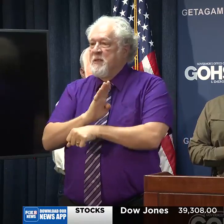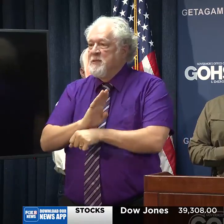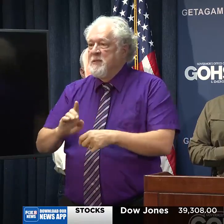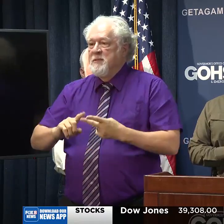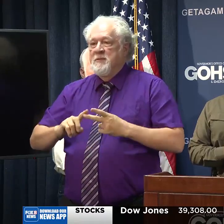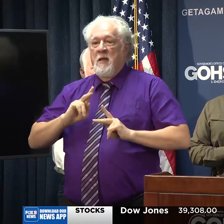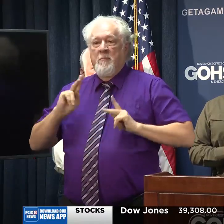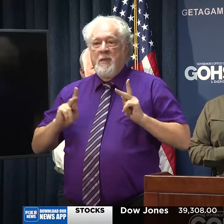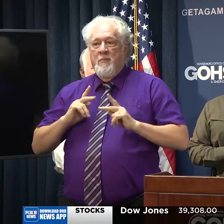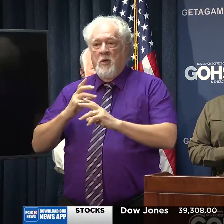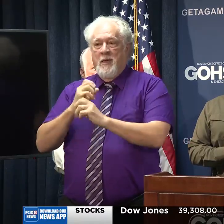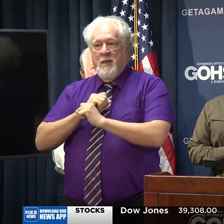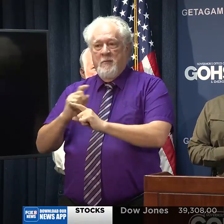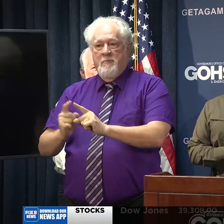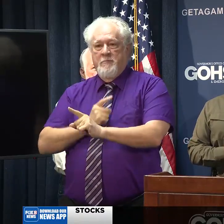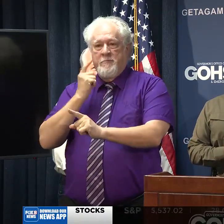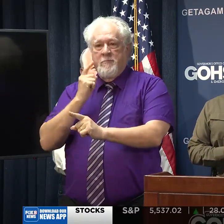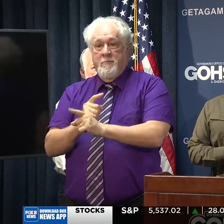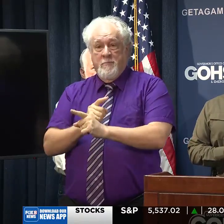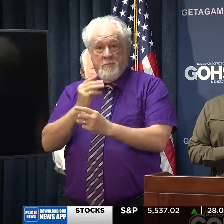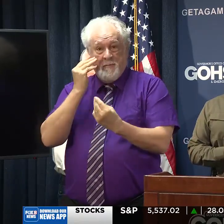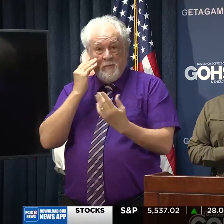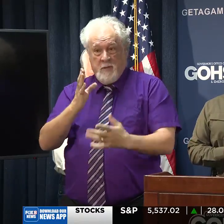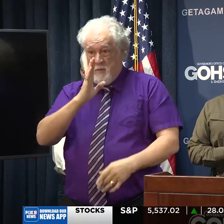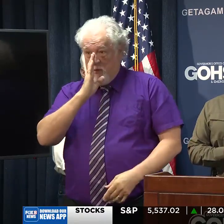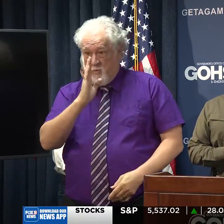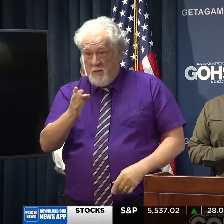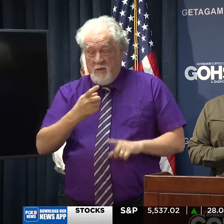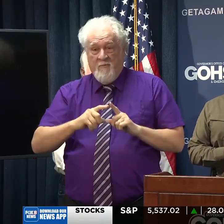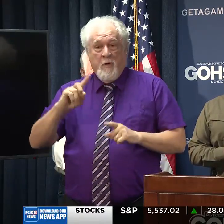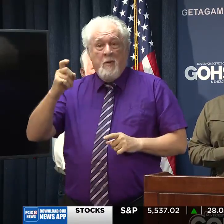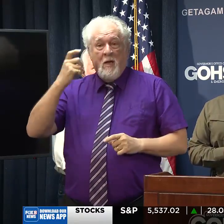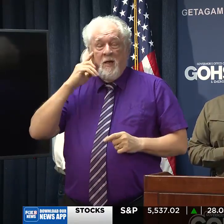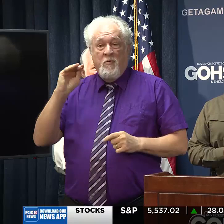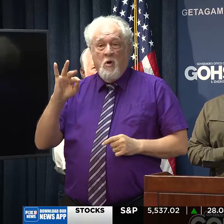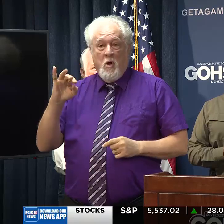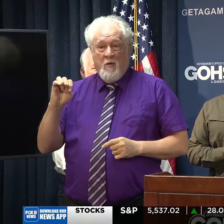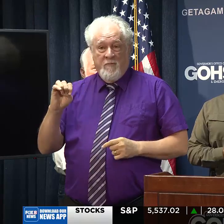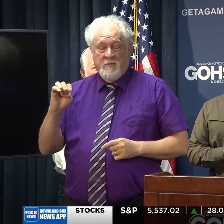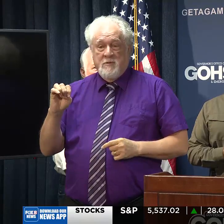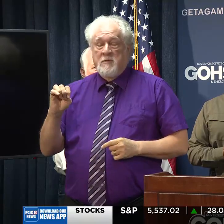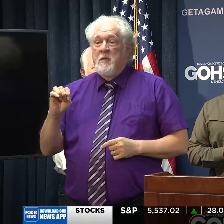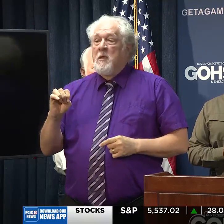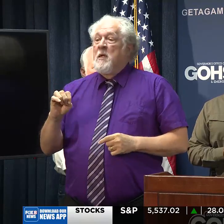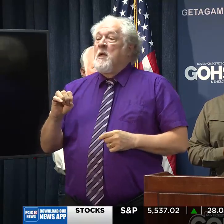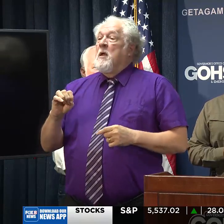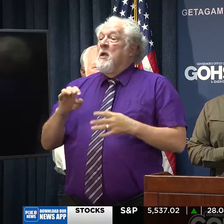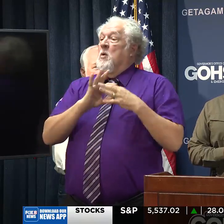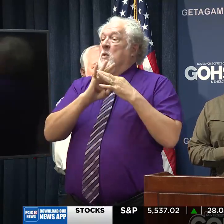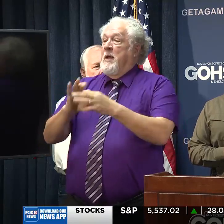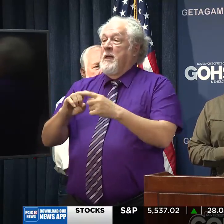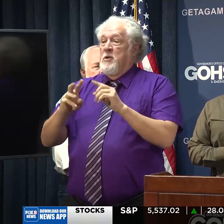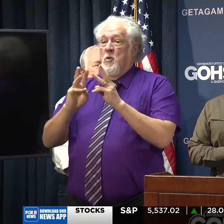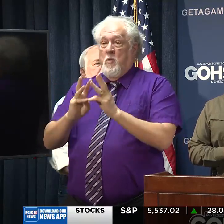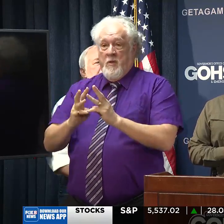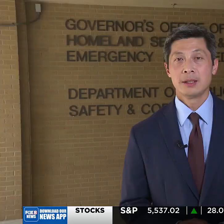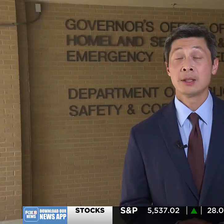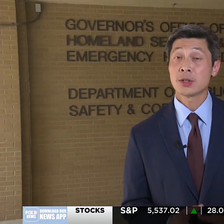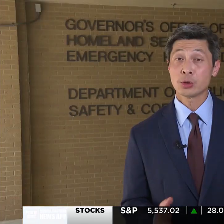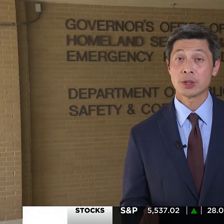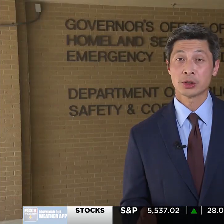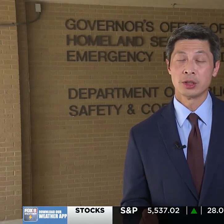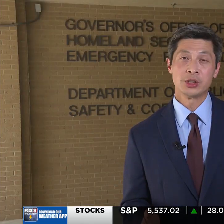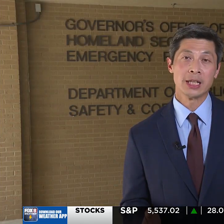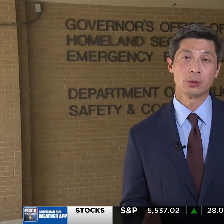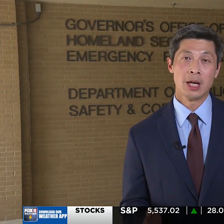are getting the proper information directly from the Governor's Office of Homeland Security as it relates to weather events. In